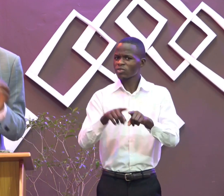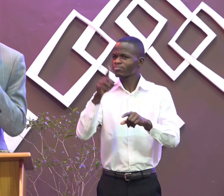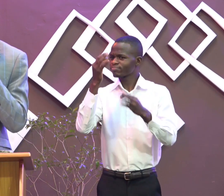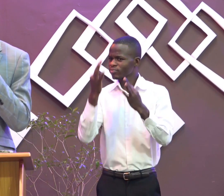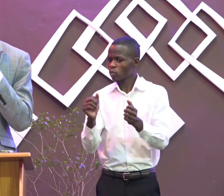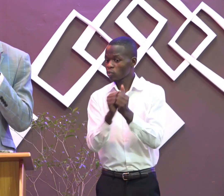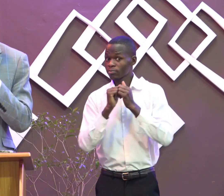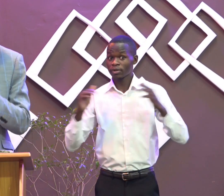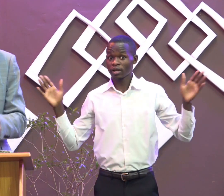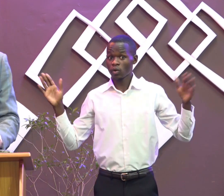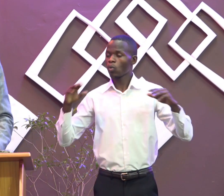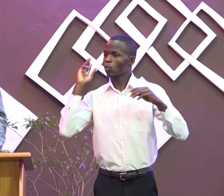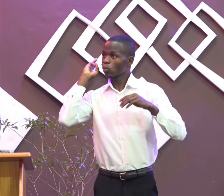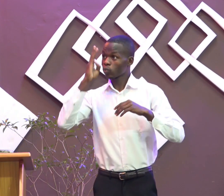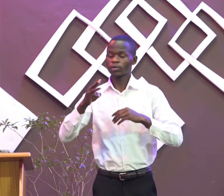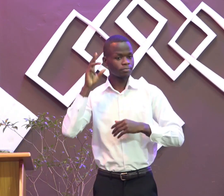ekyo.